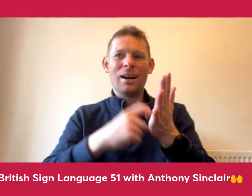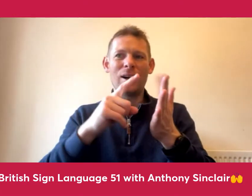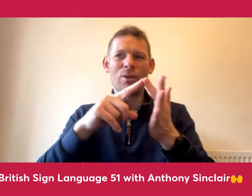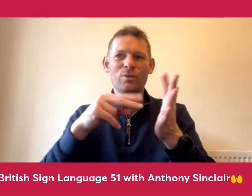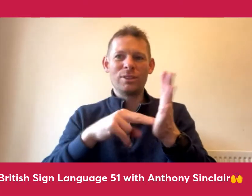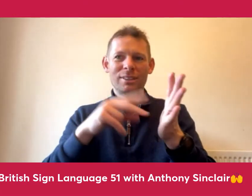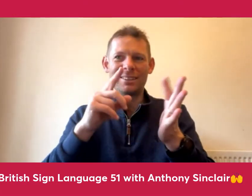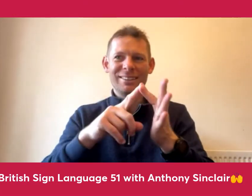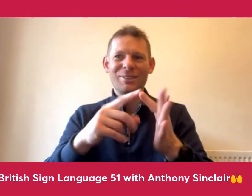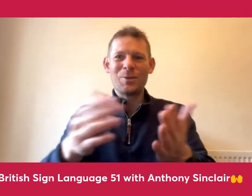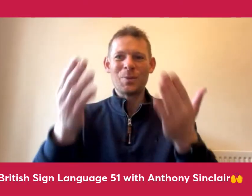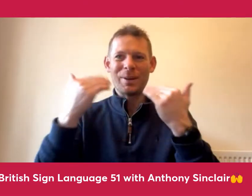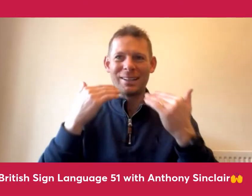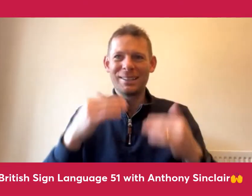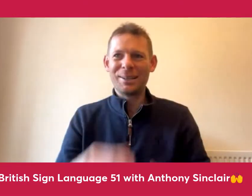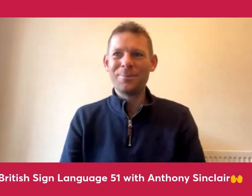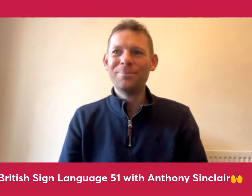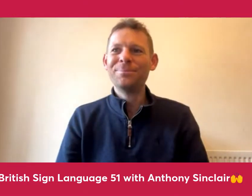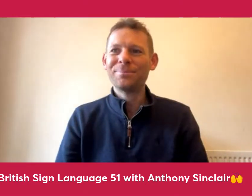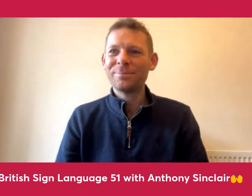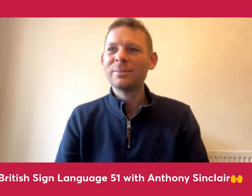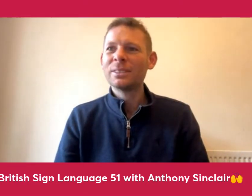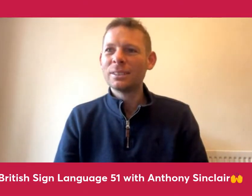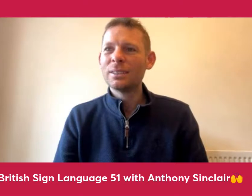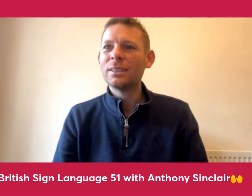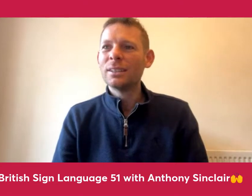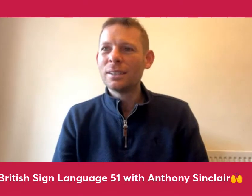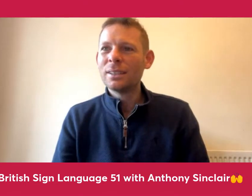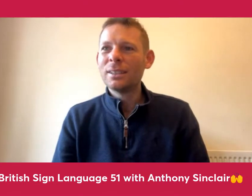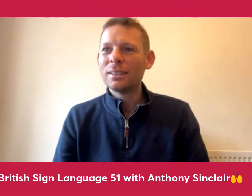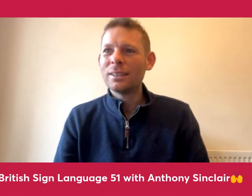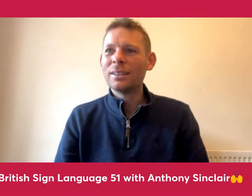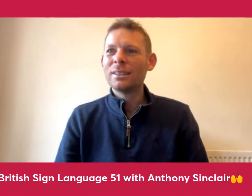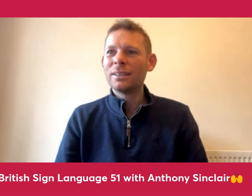And good morning, Irene. You're very welcome to our class this morning.